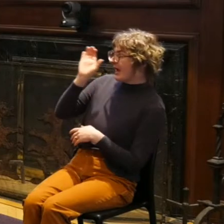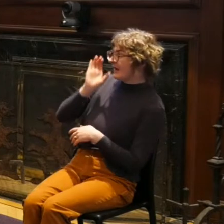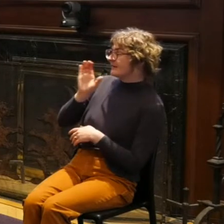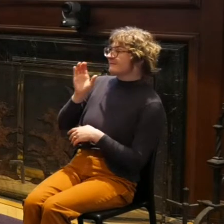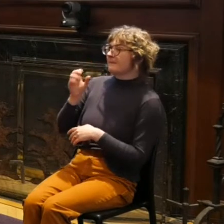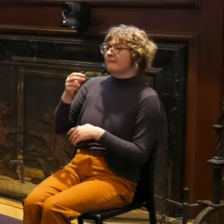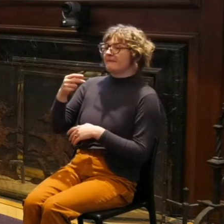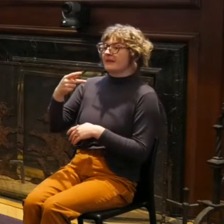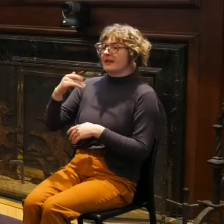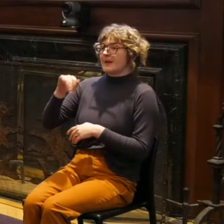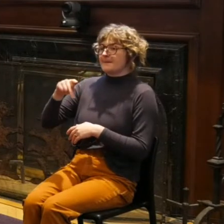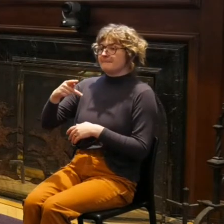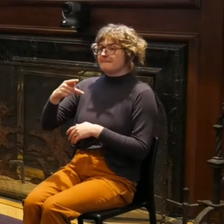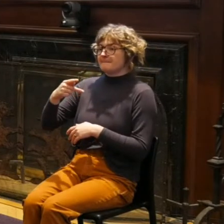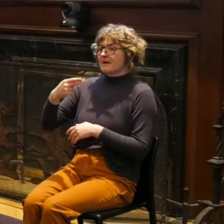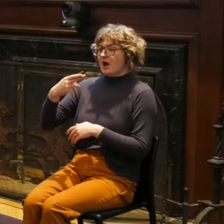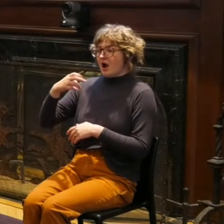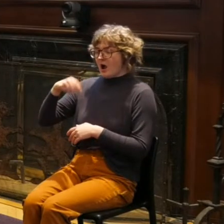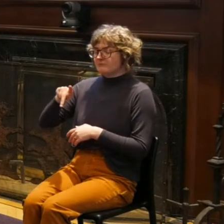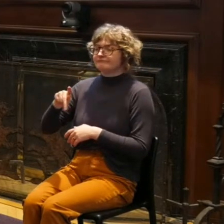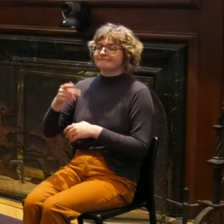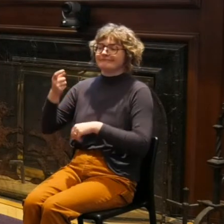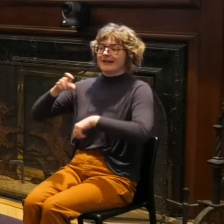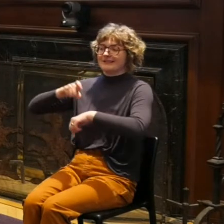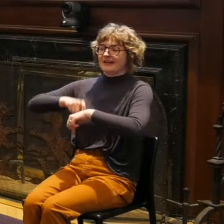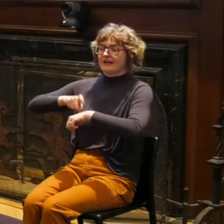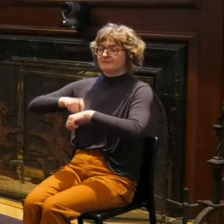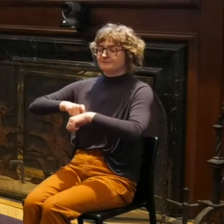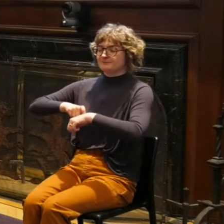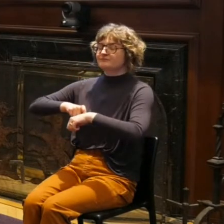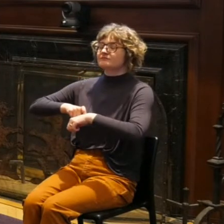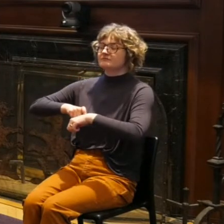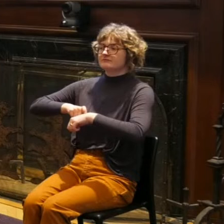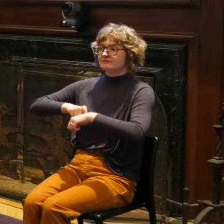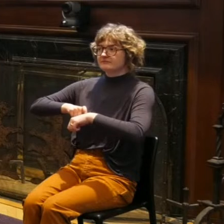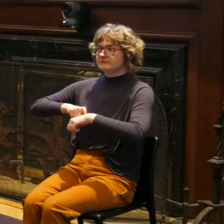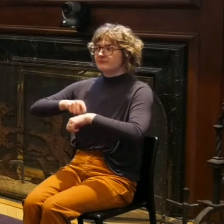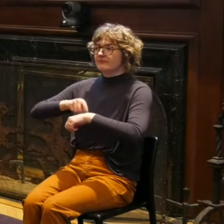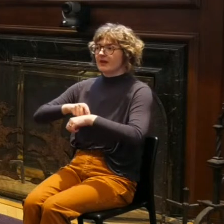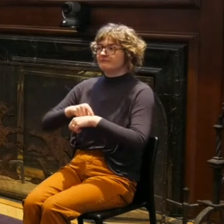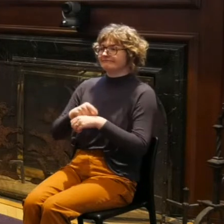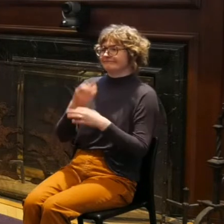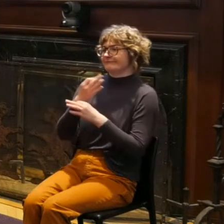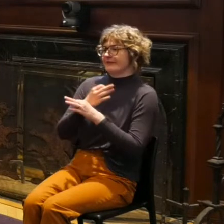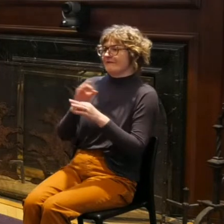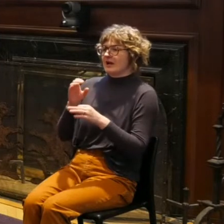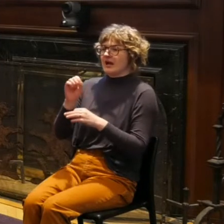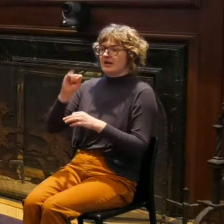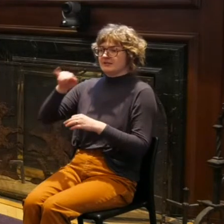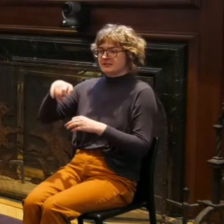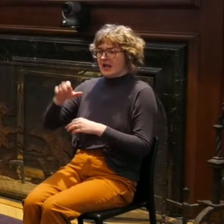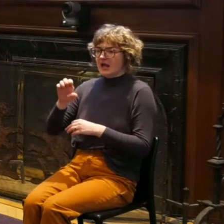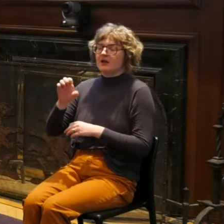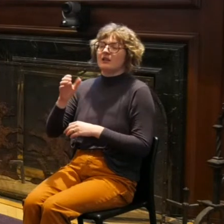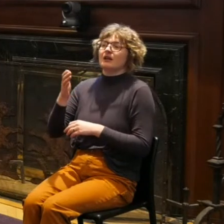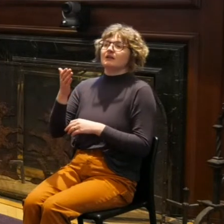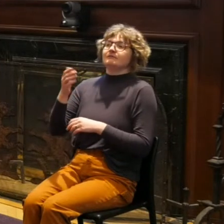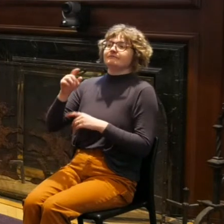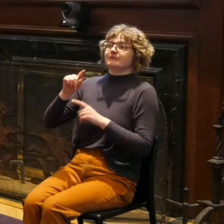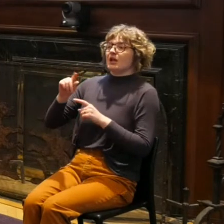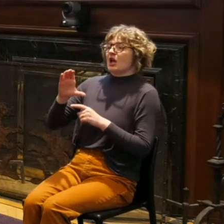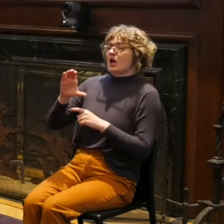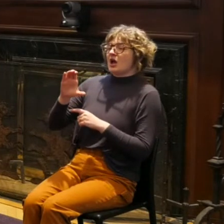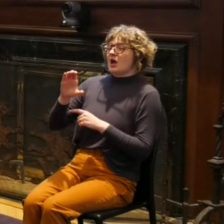hop stuff and all that at the time. And I just freestyled this. I was at the